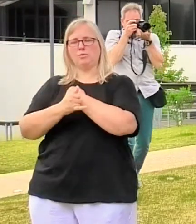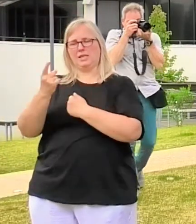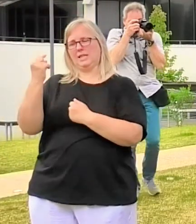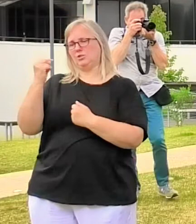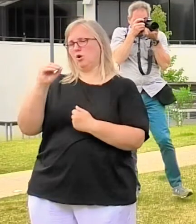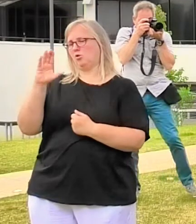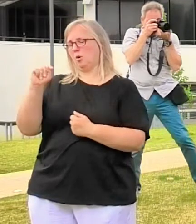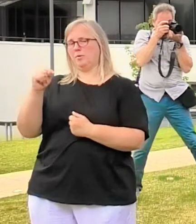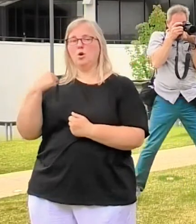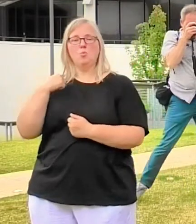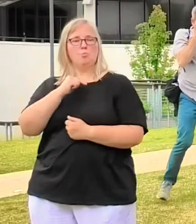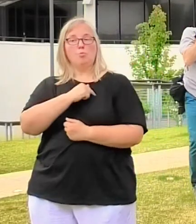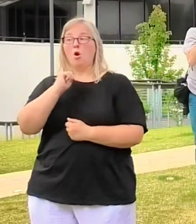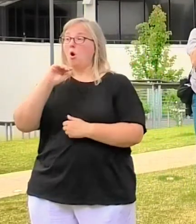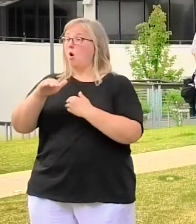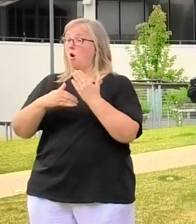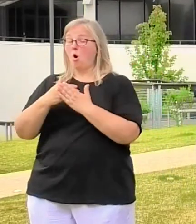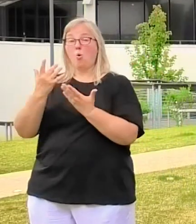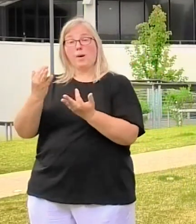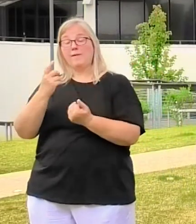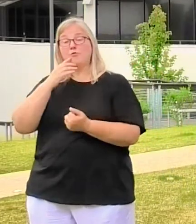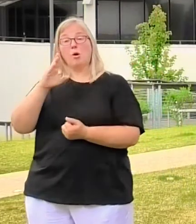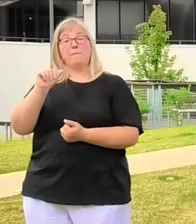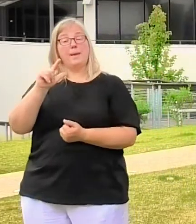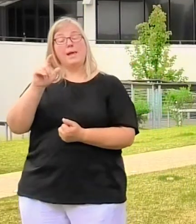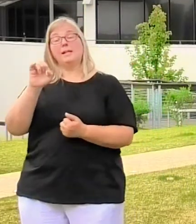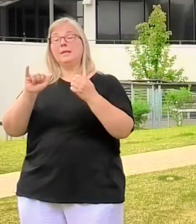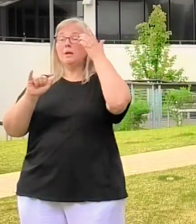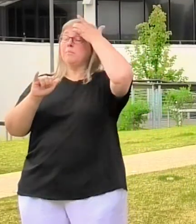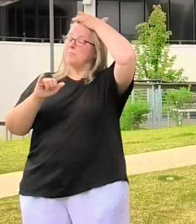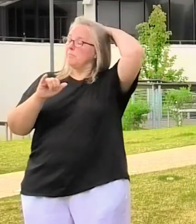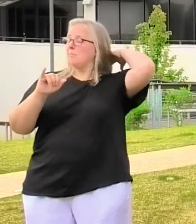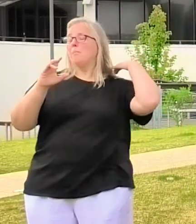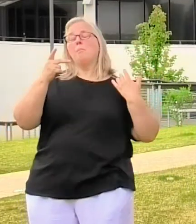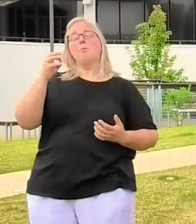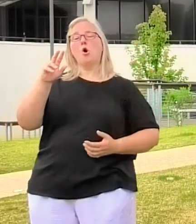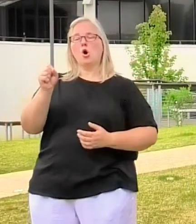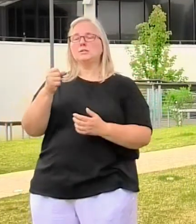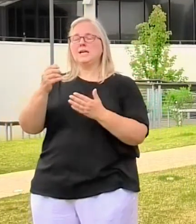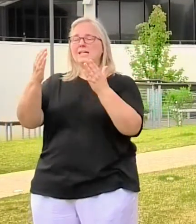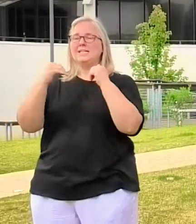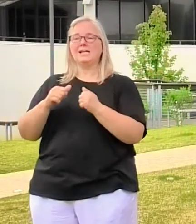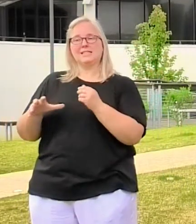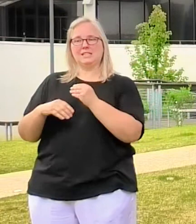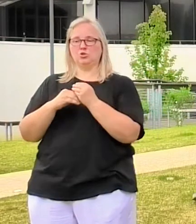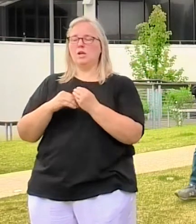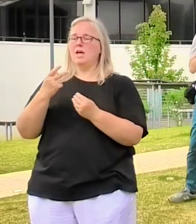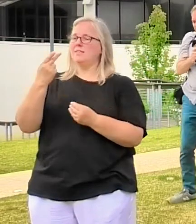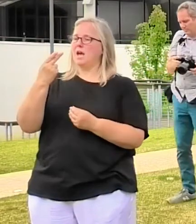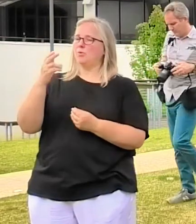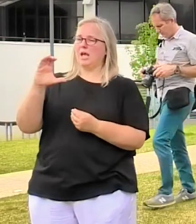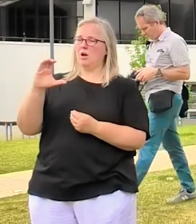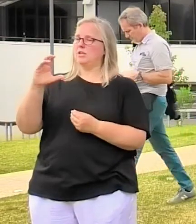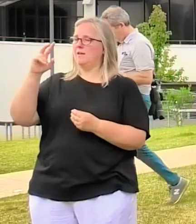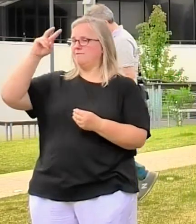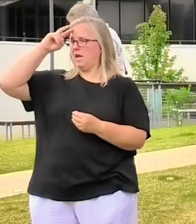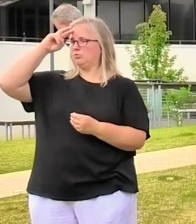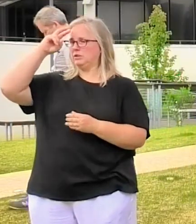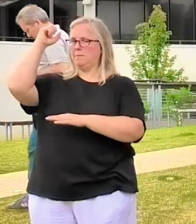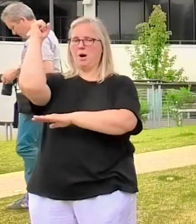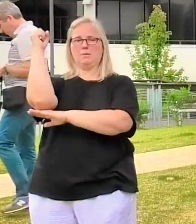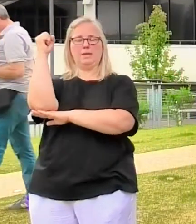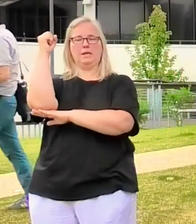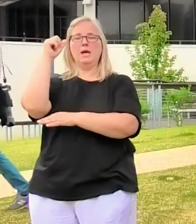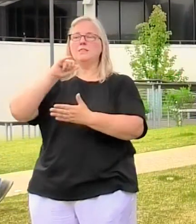We're all waiting, however, for Bailey Park's next edition, the Howard County Veterans Monument, a place